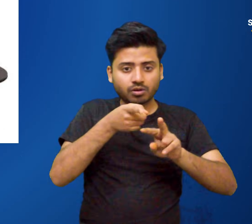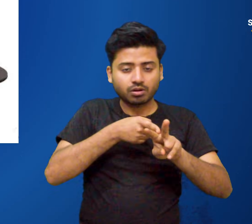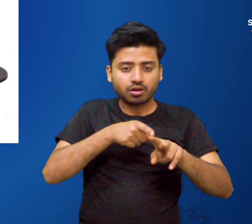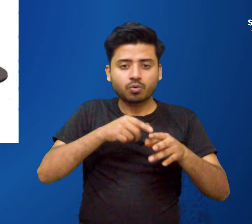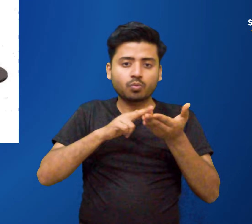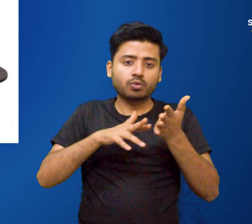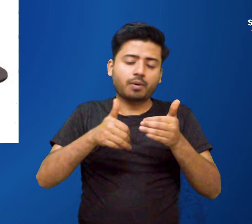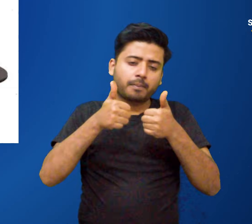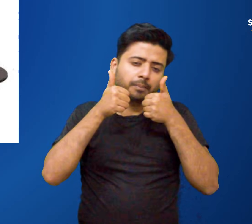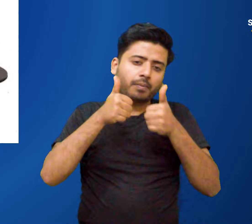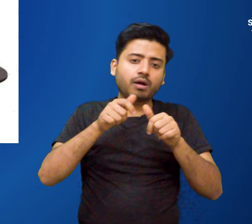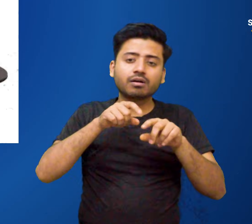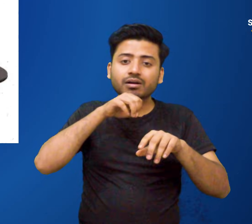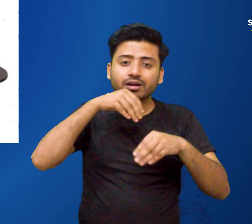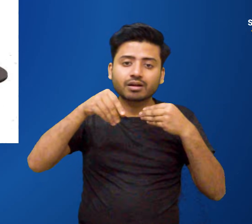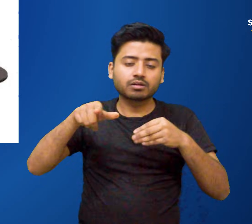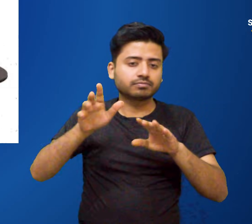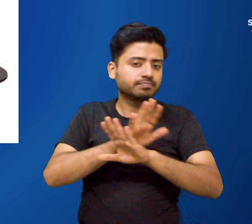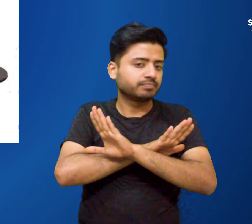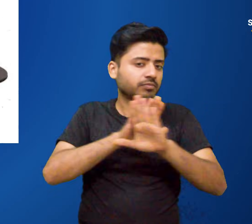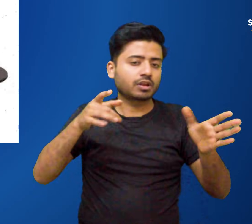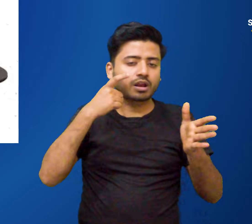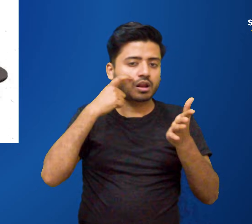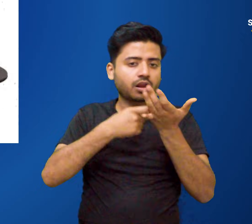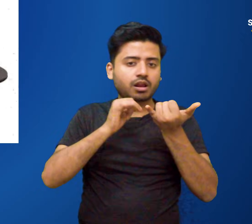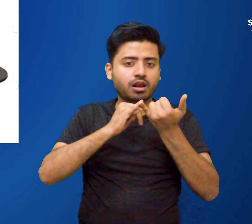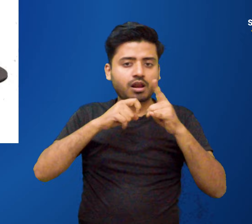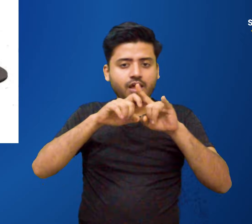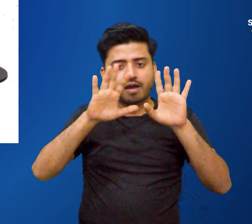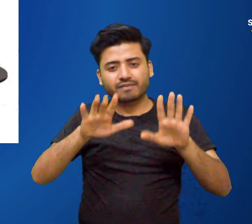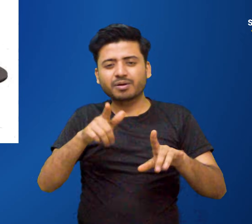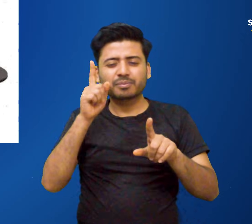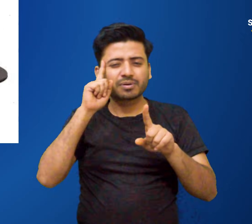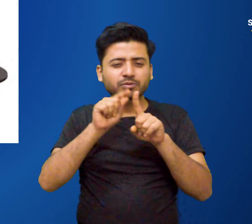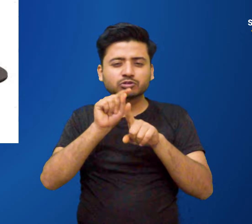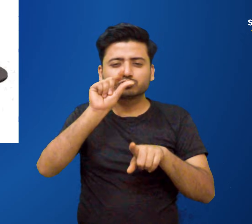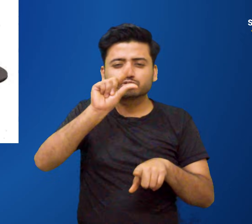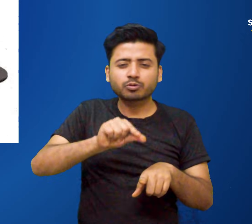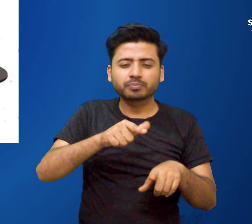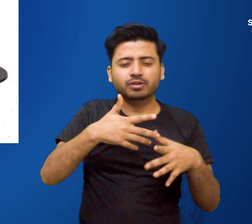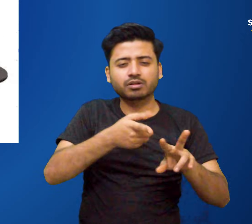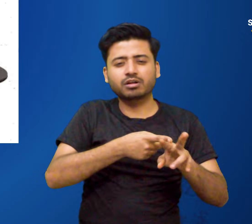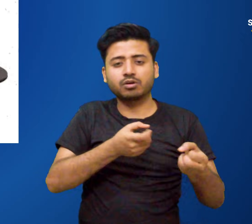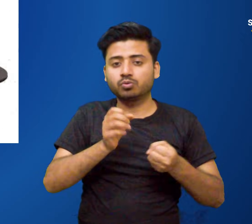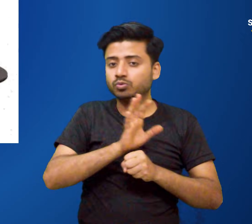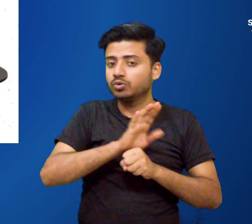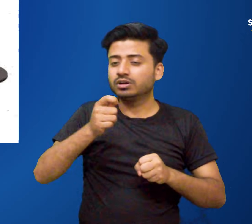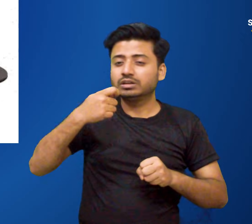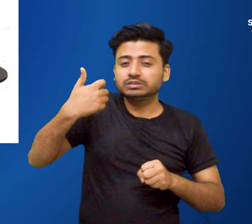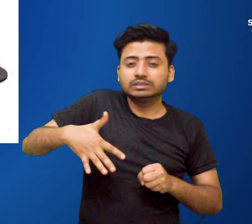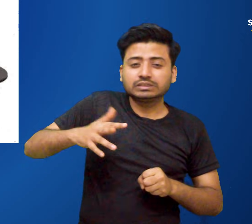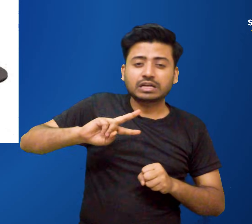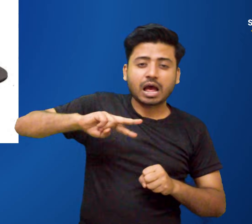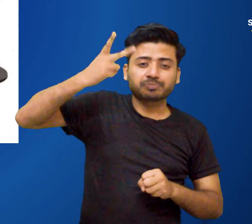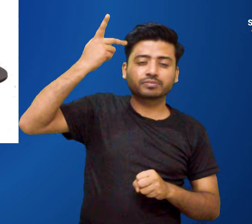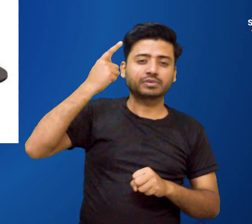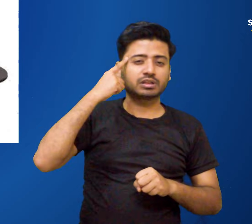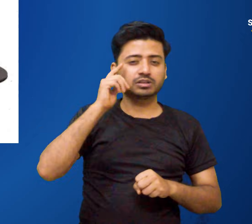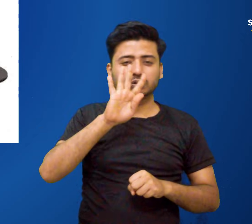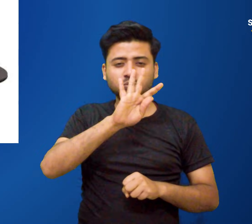steps and change how your foot strikes the ground. This misalignment can cause radiating pain in your ankles, knees, hips, and lower